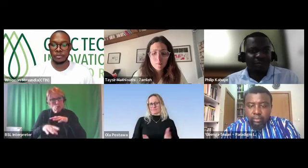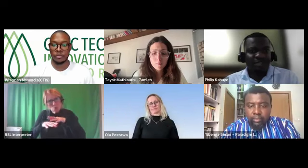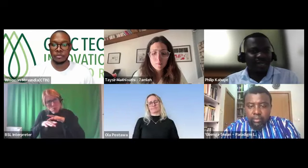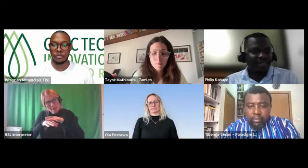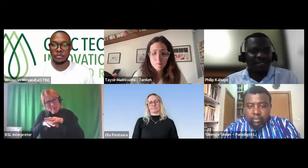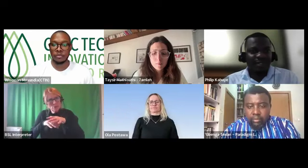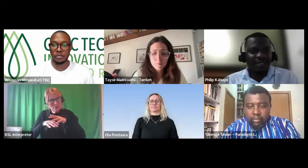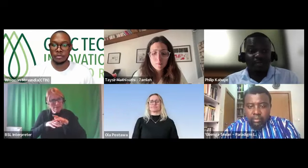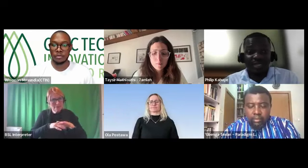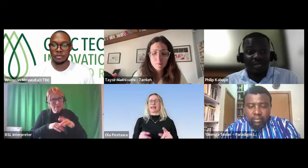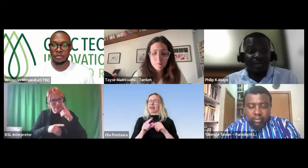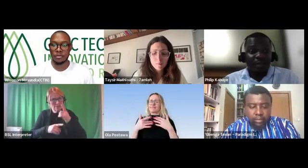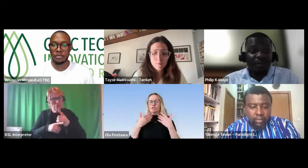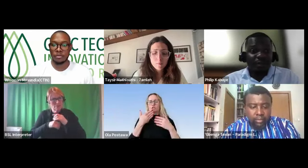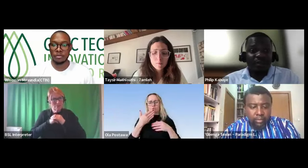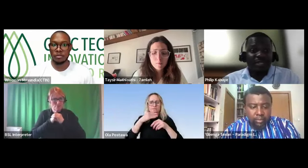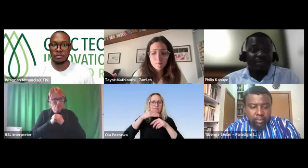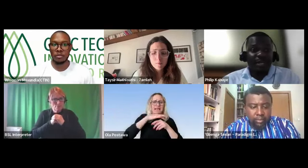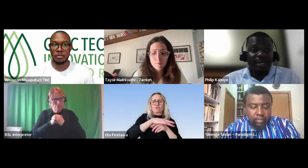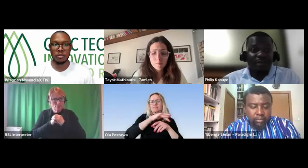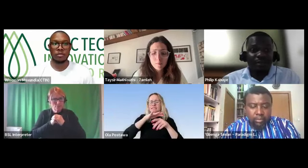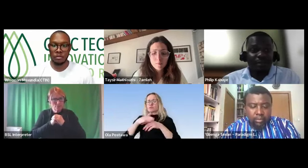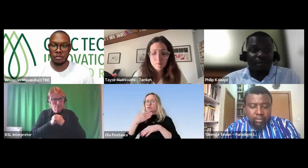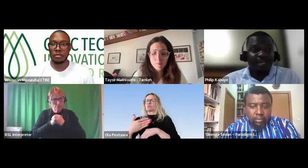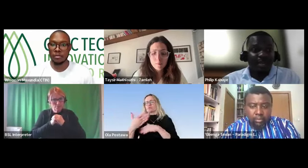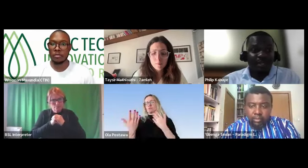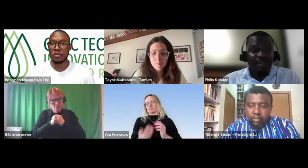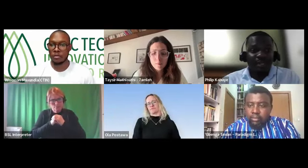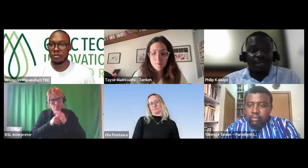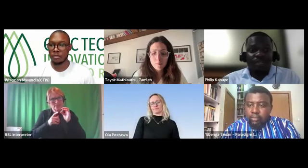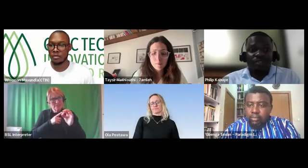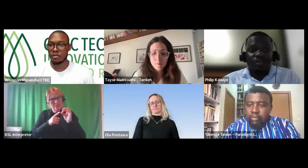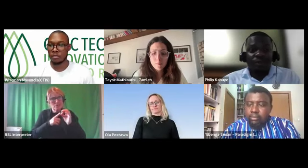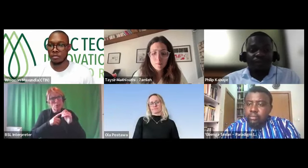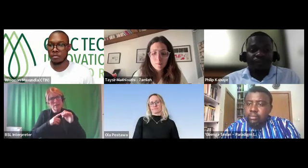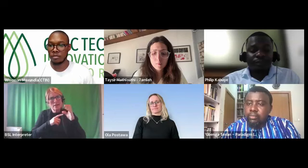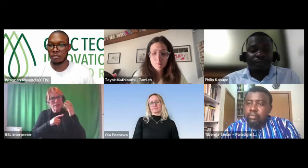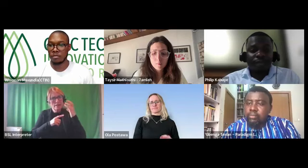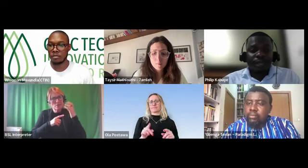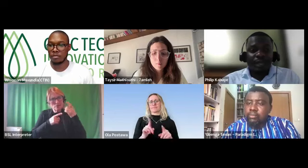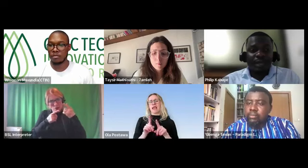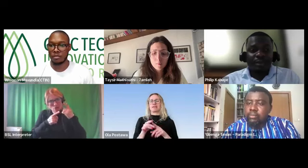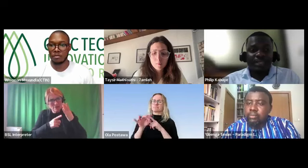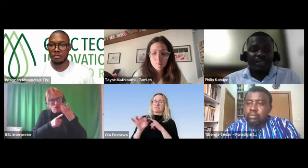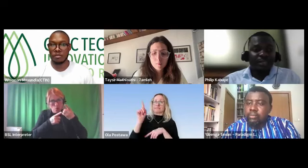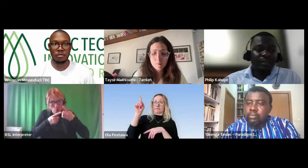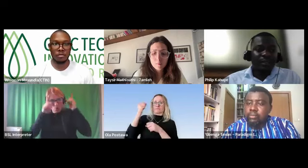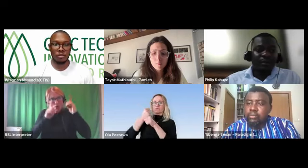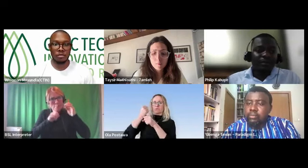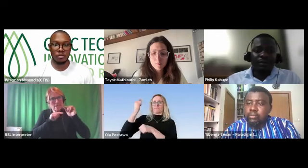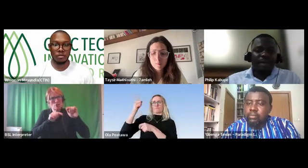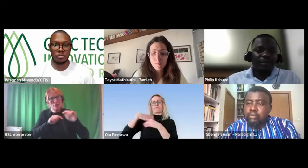influence such decision, especially when regimes are, authoritarian. So,